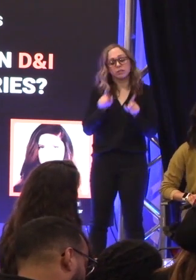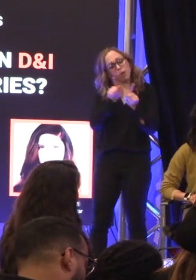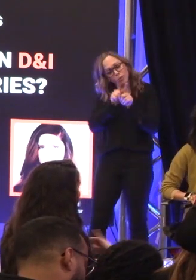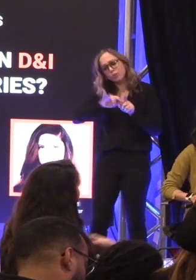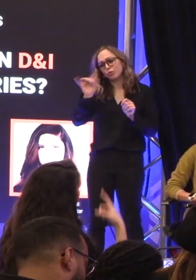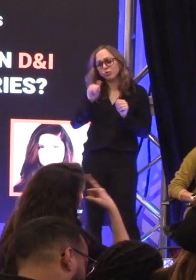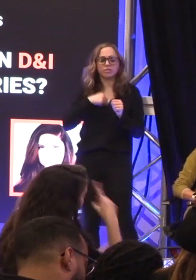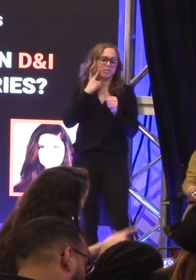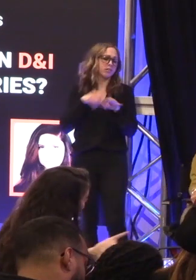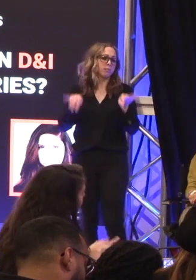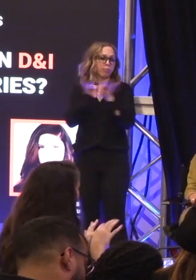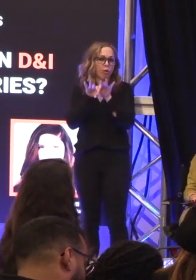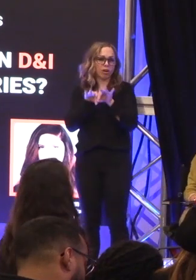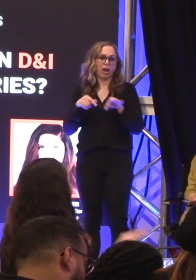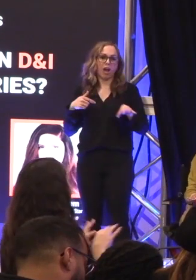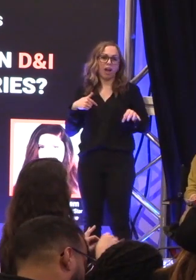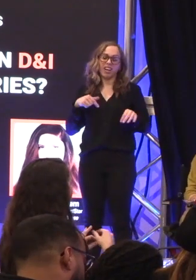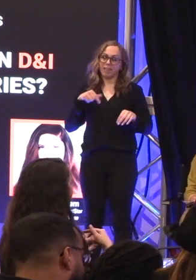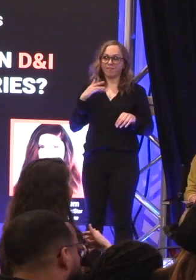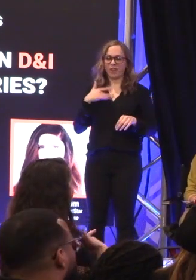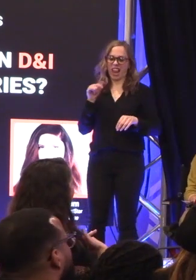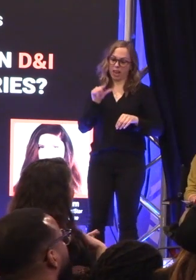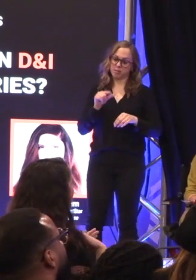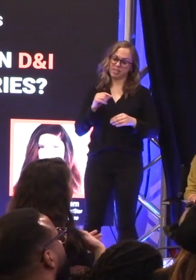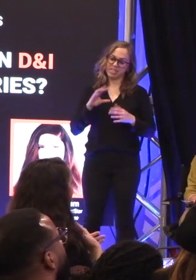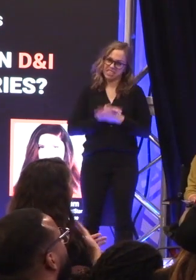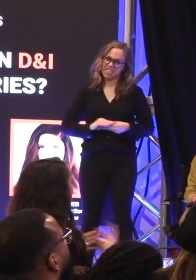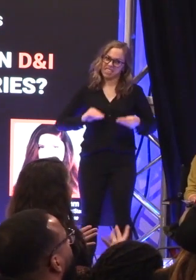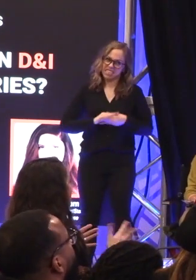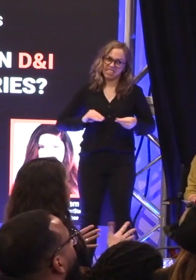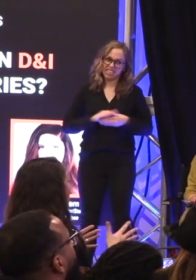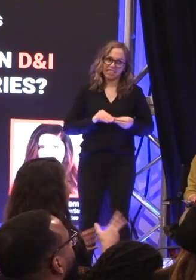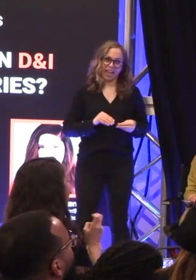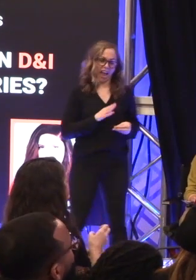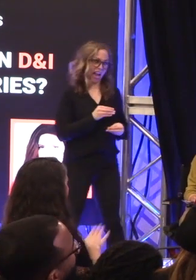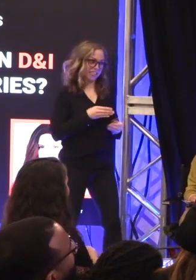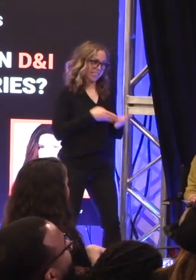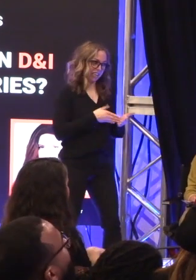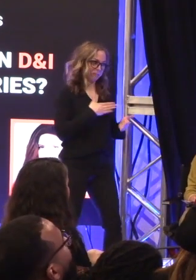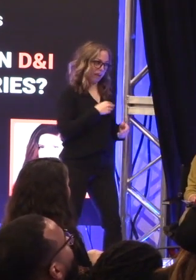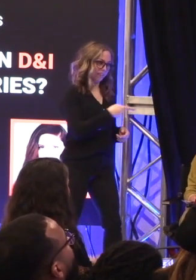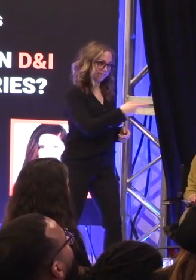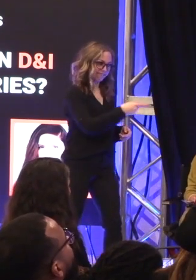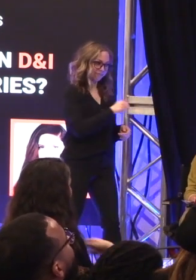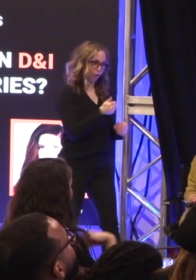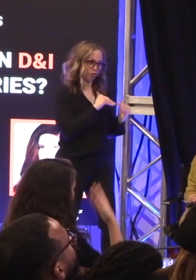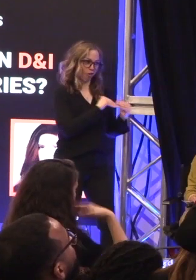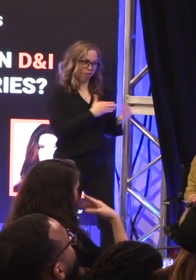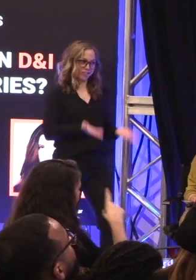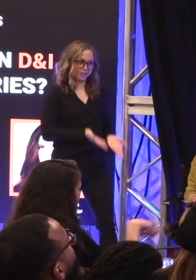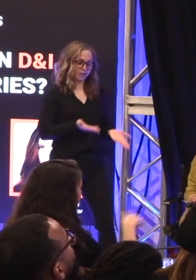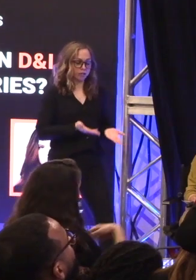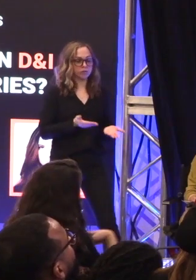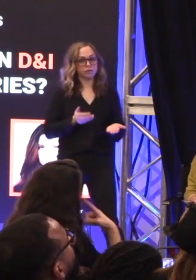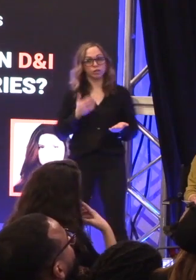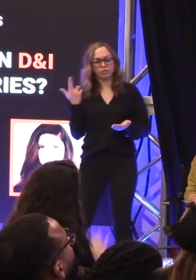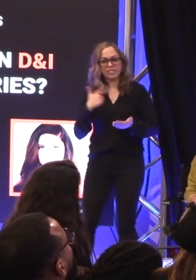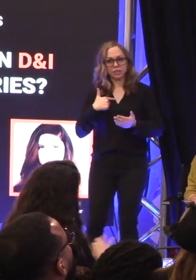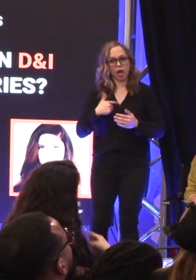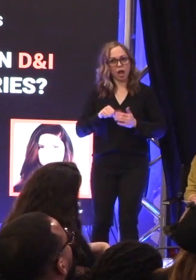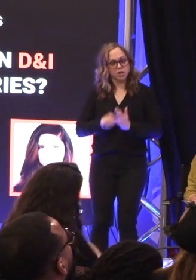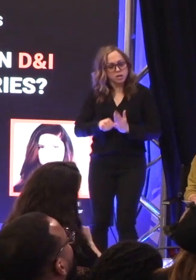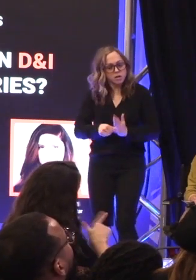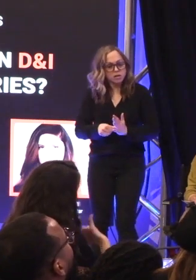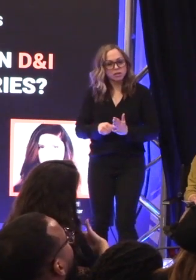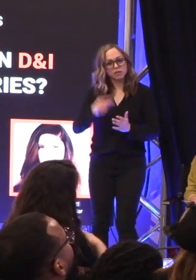think it's really important. Look, I've gone pretty hard on this stage, even at my fellow panelists. And I think it's really important, though, that like we all